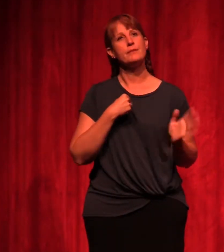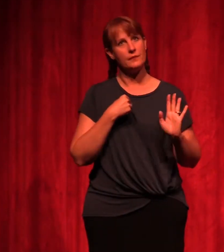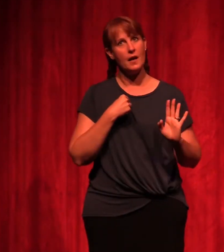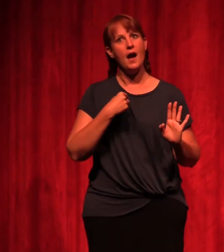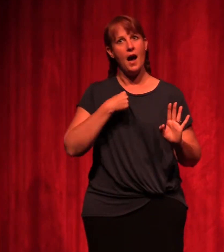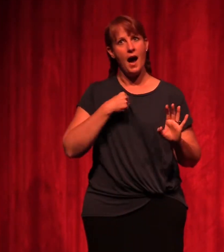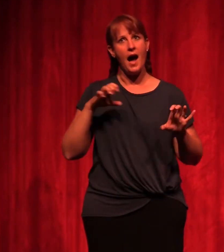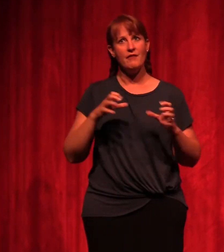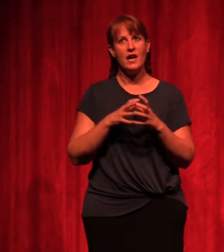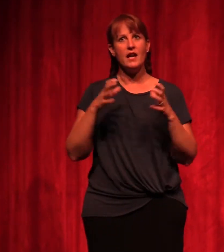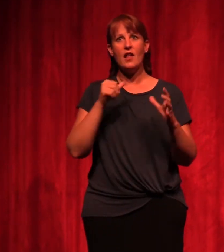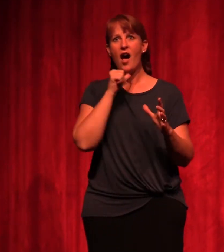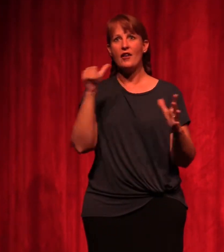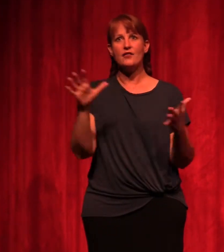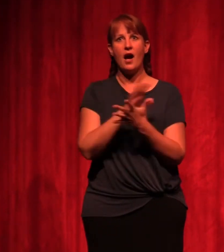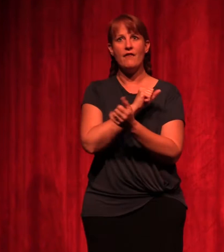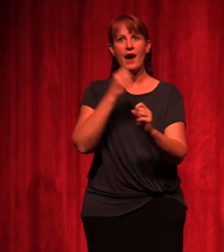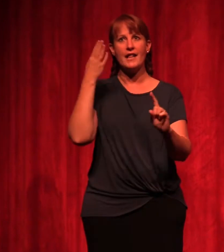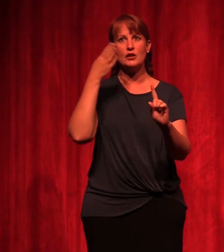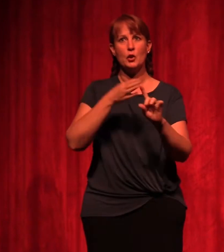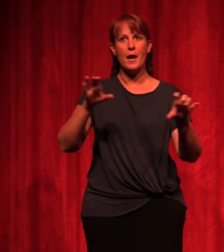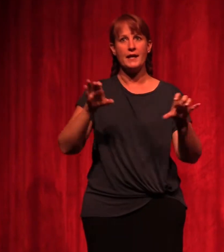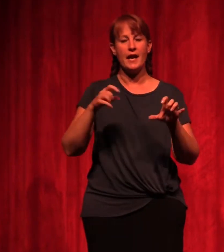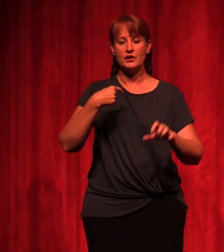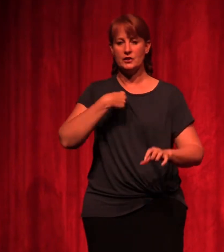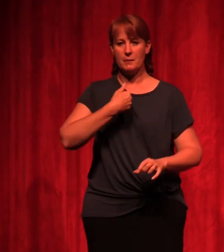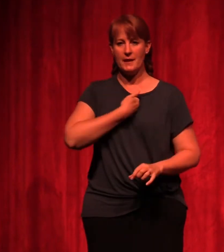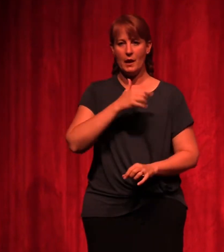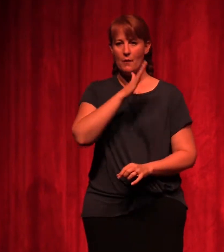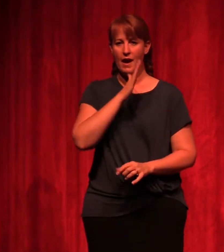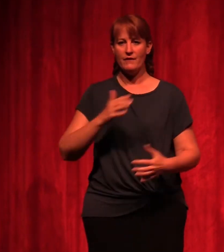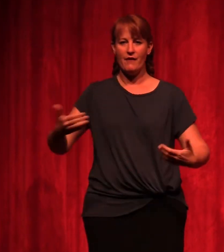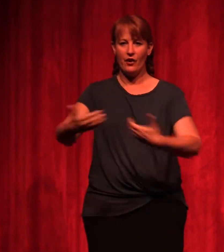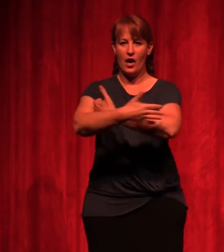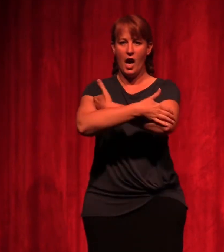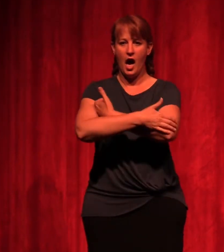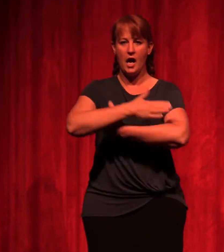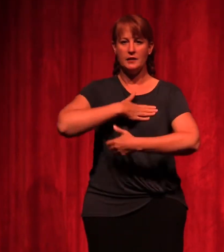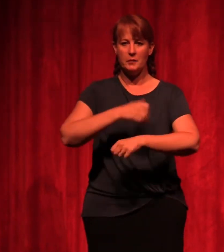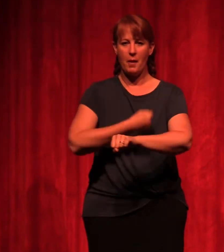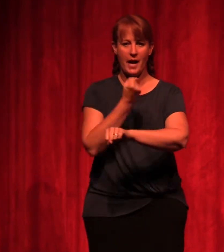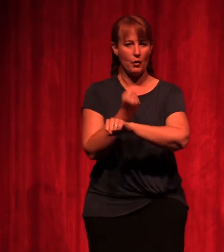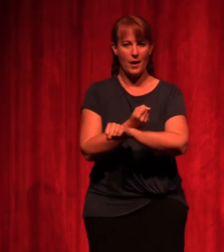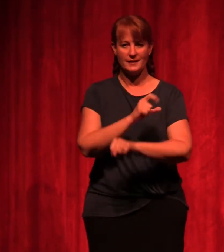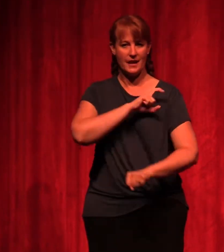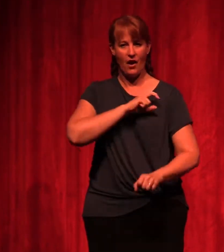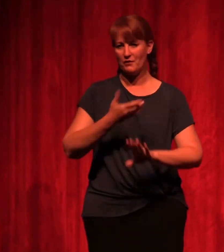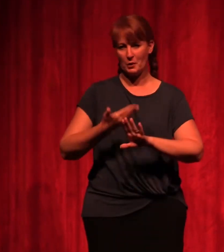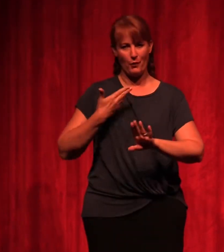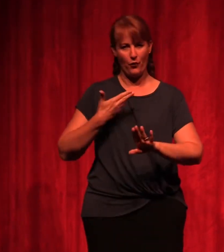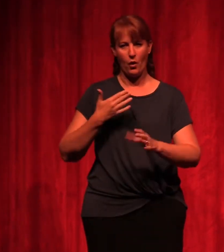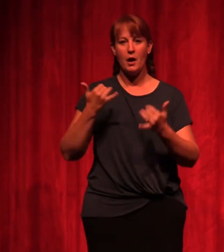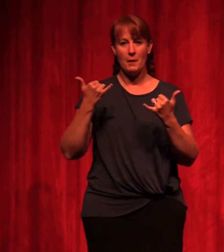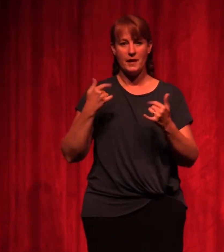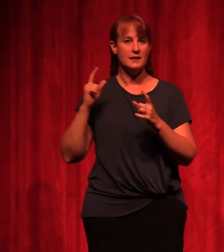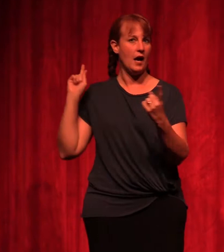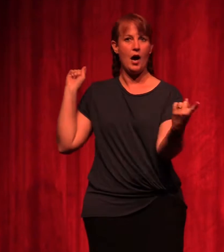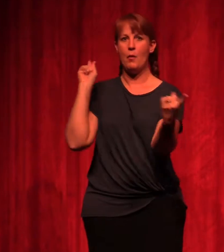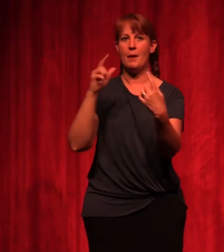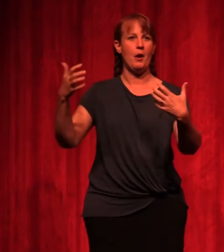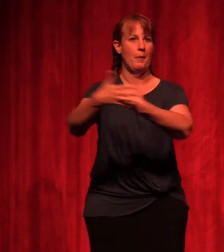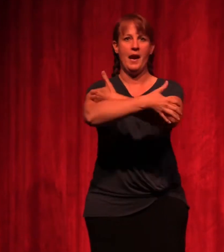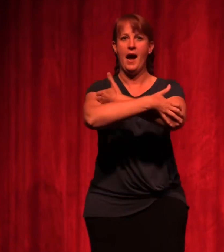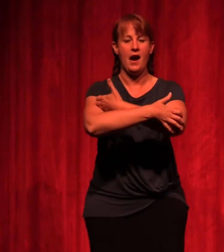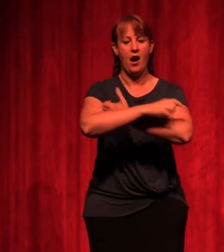of nonviolent direct actions before, and I have never hugged my arresting officer before. But this time, I hugged my